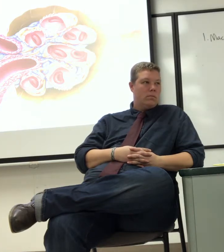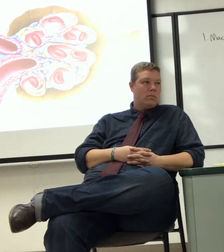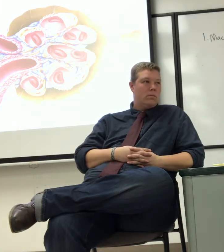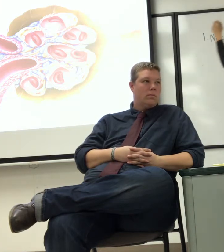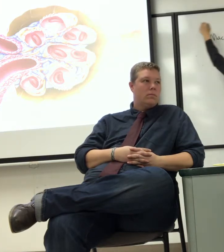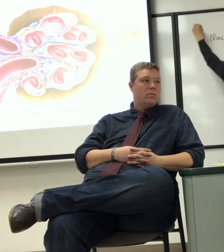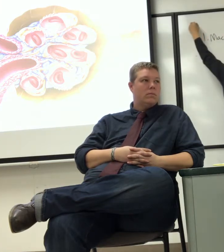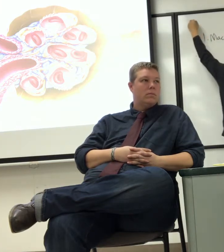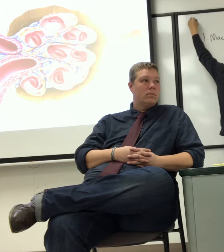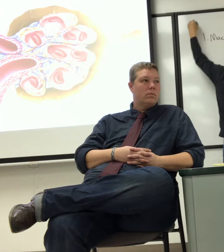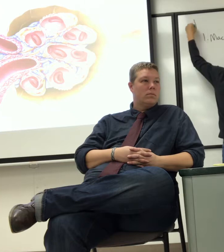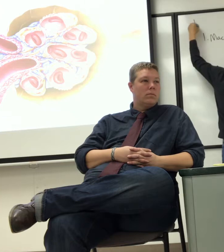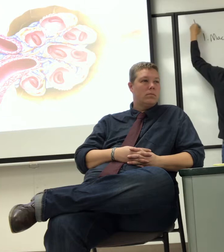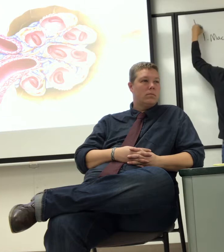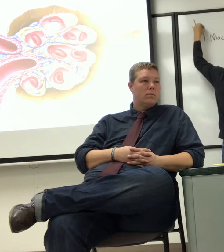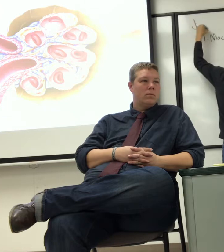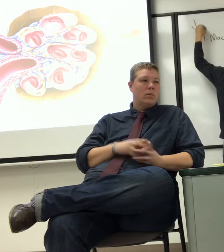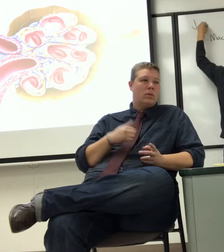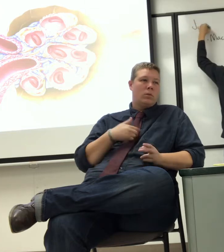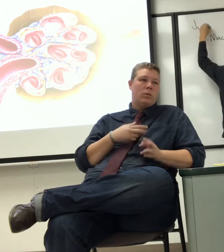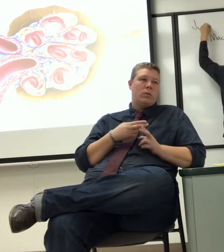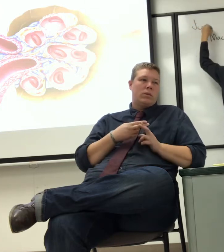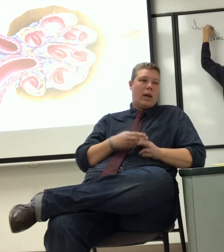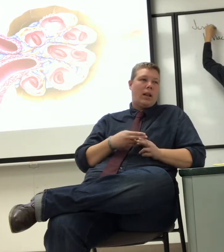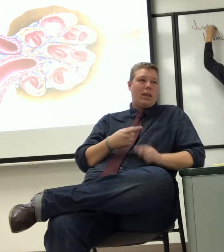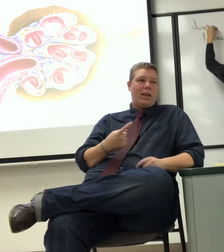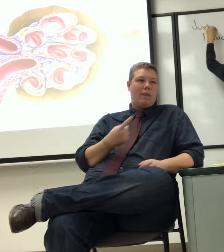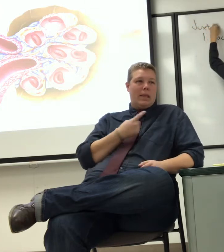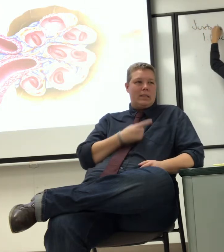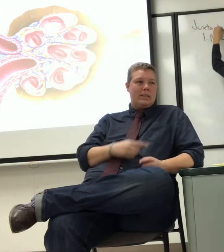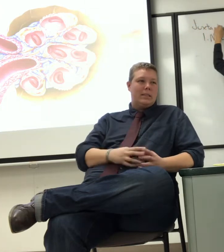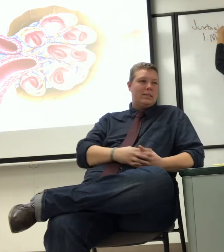So let's title this juxtaglomerular apparatus.